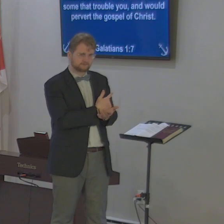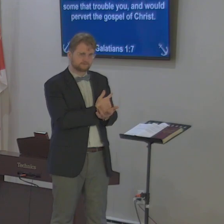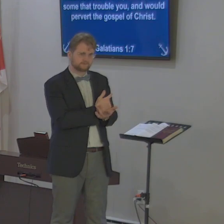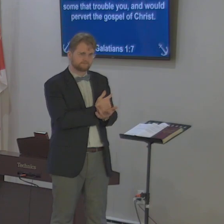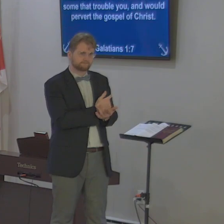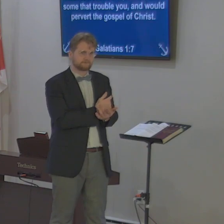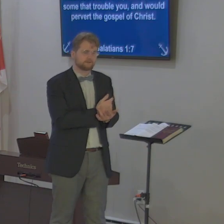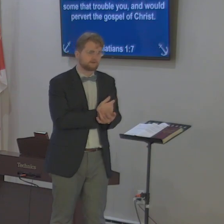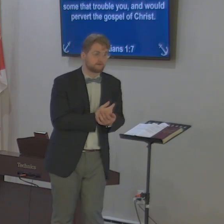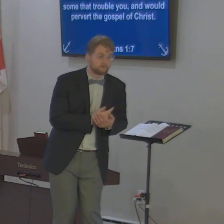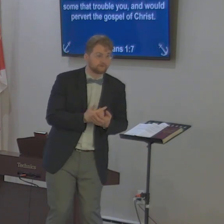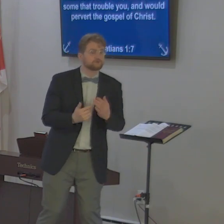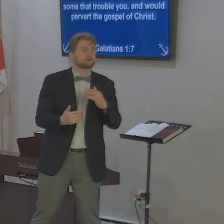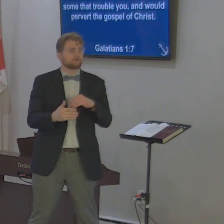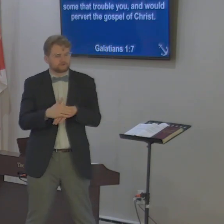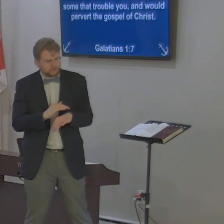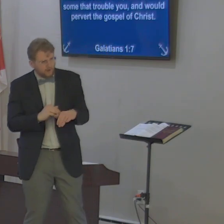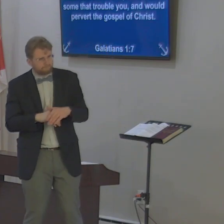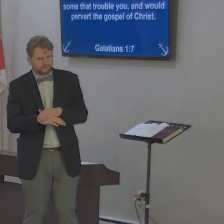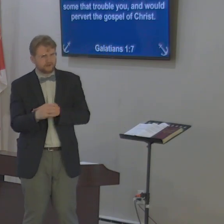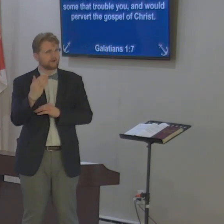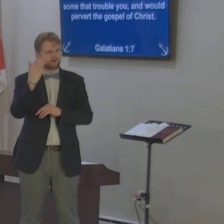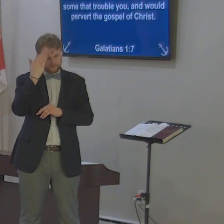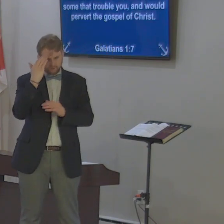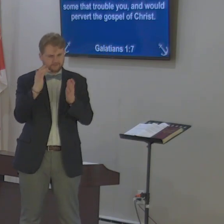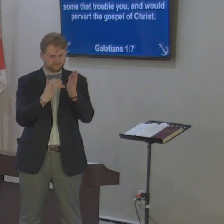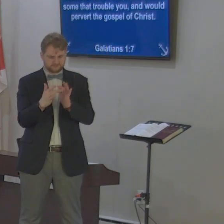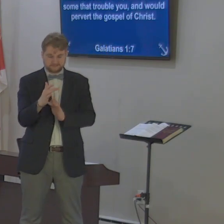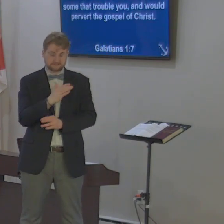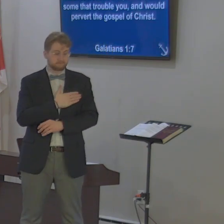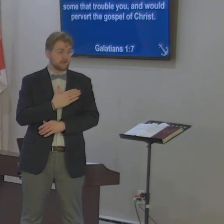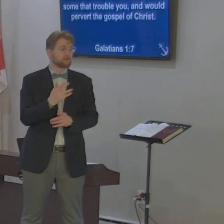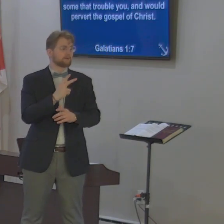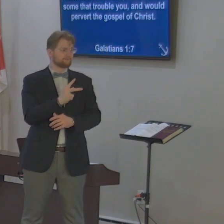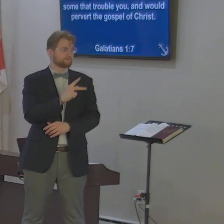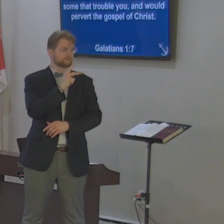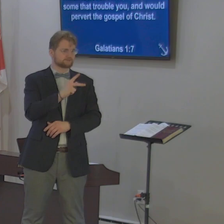Comforts of knowing Jesus as his personal Savior and can be yours.